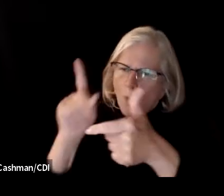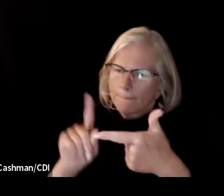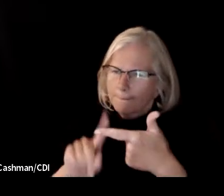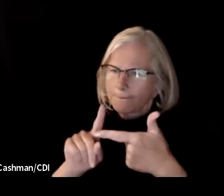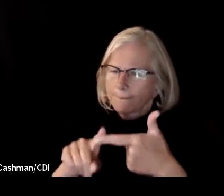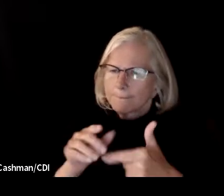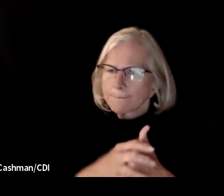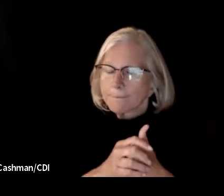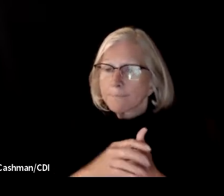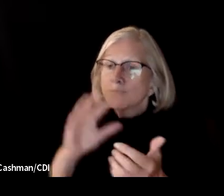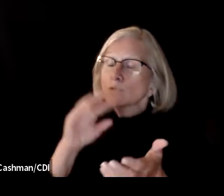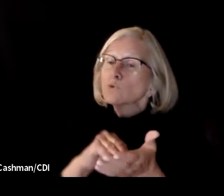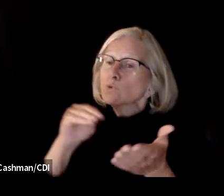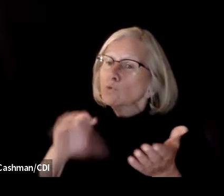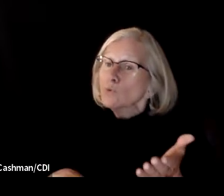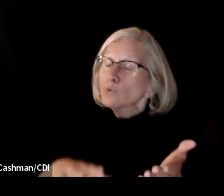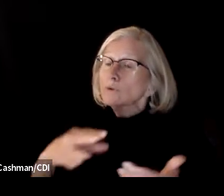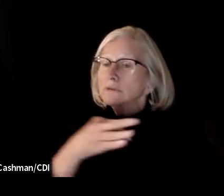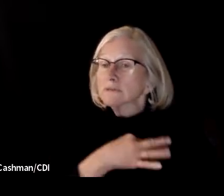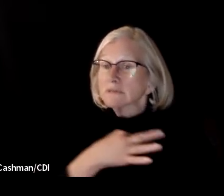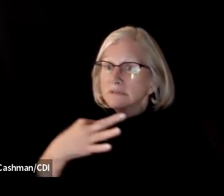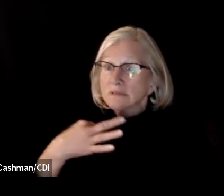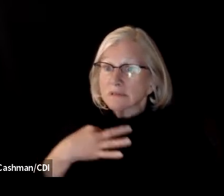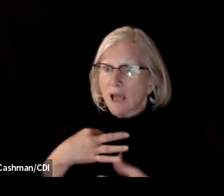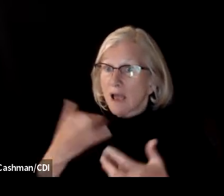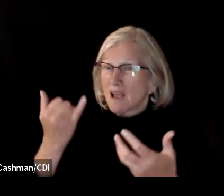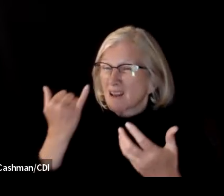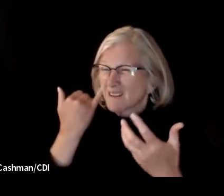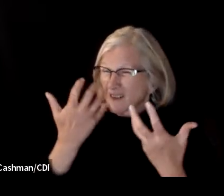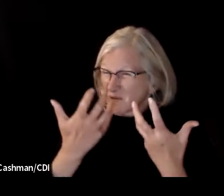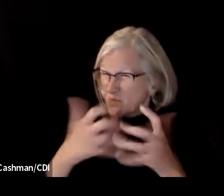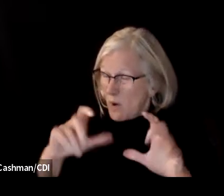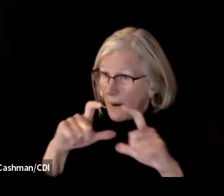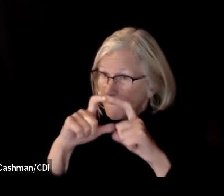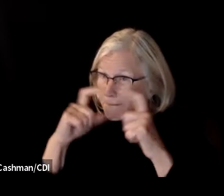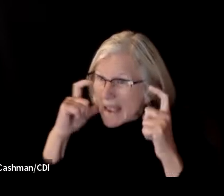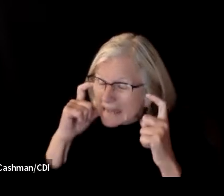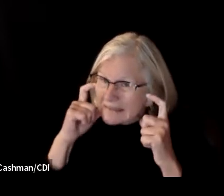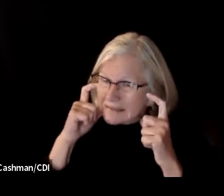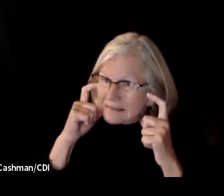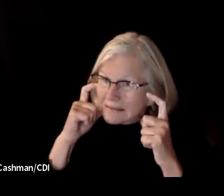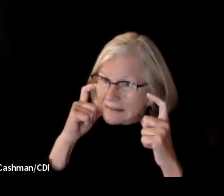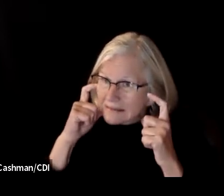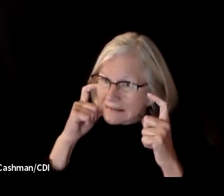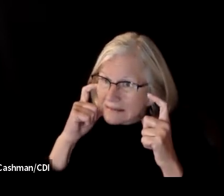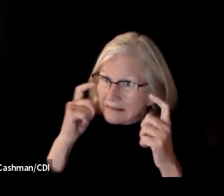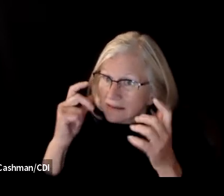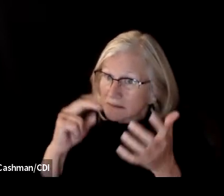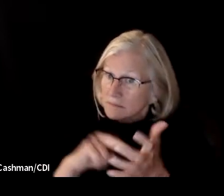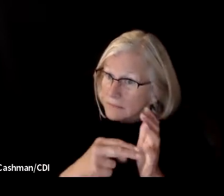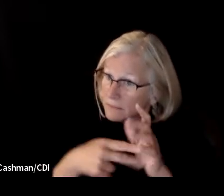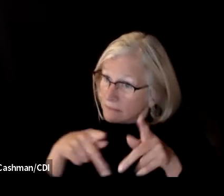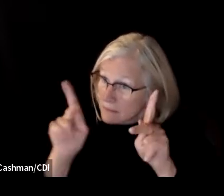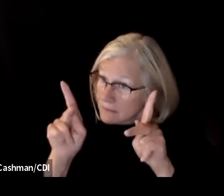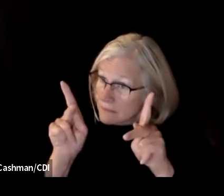not want to wear a mask, will they be allowed to not wear the mask?